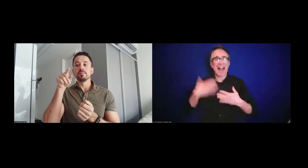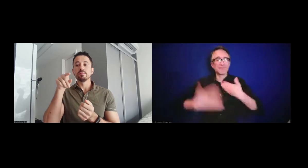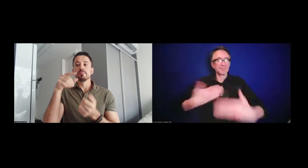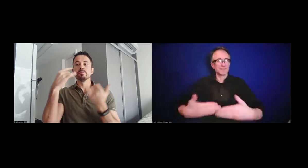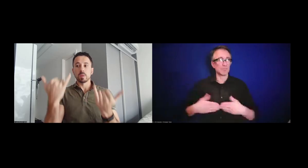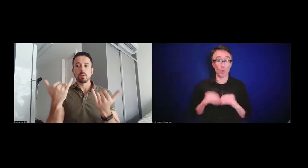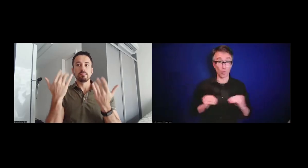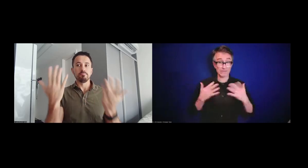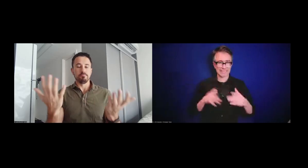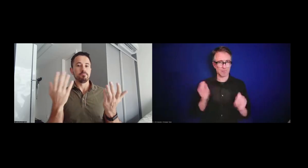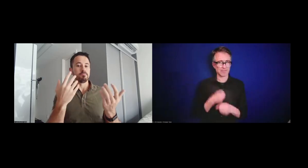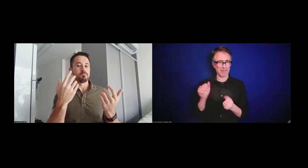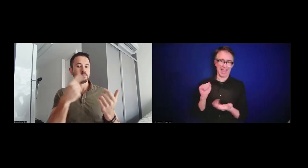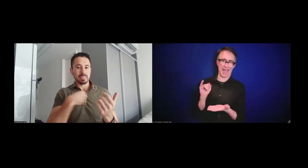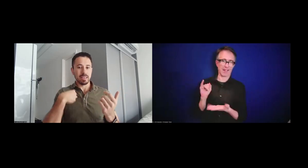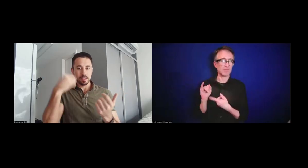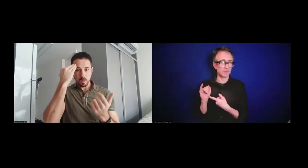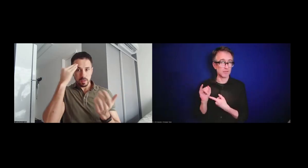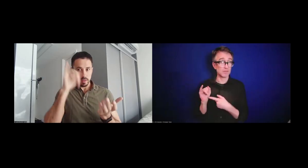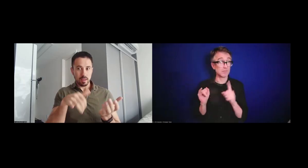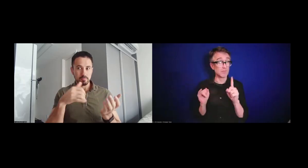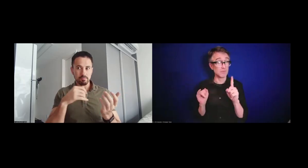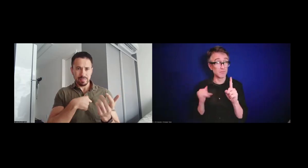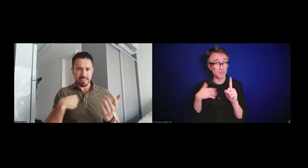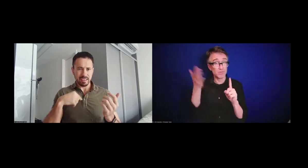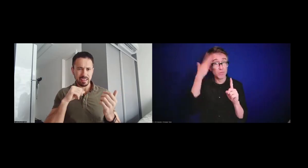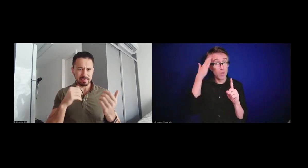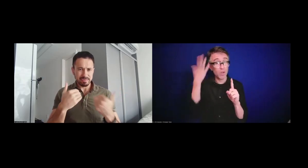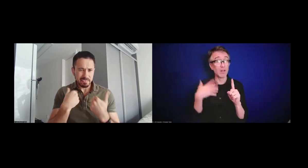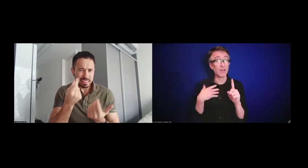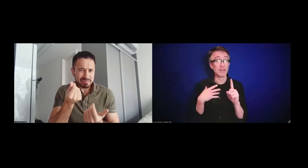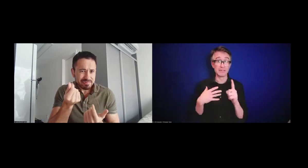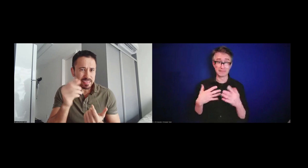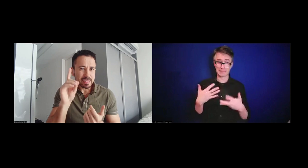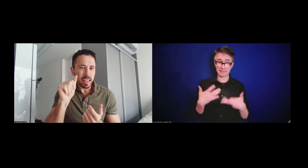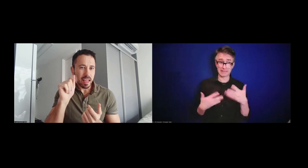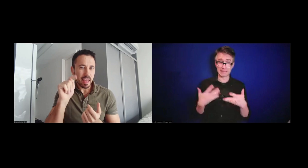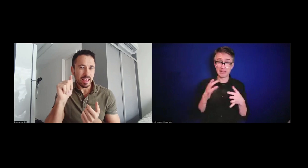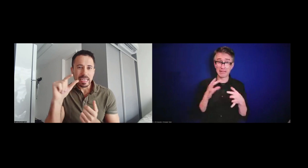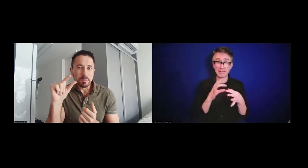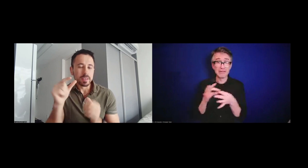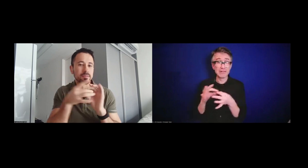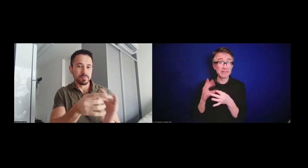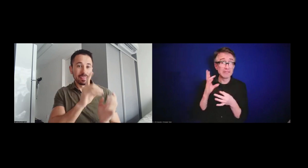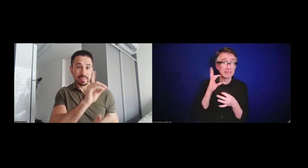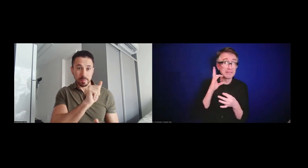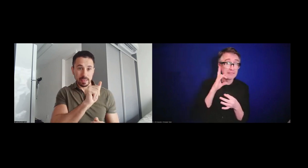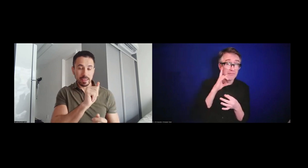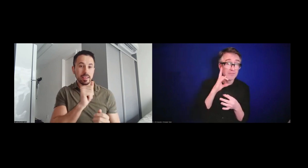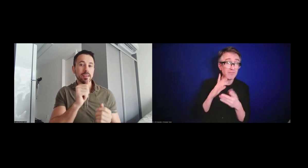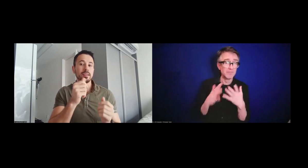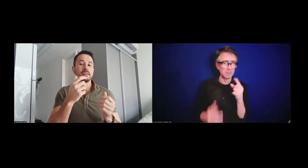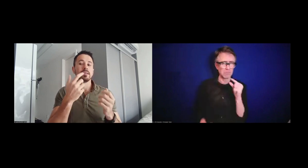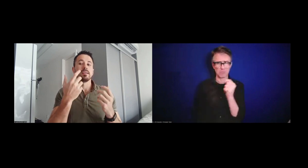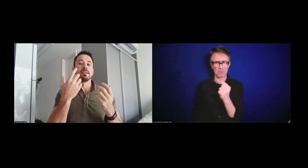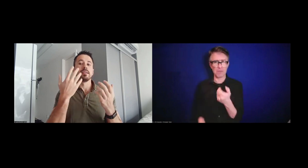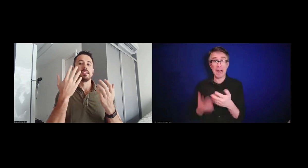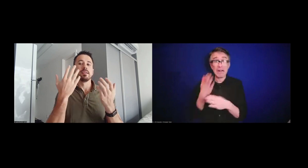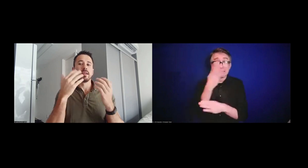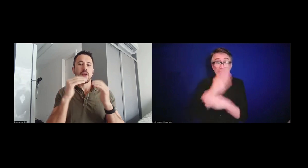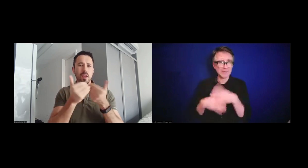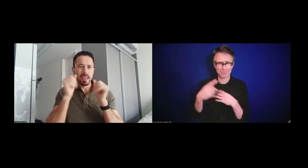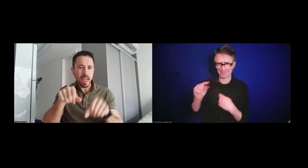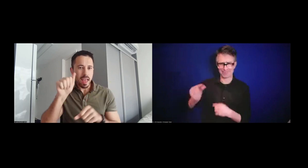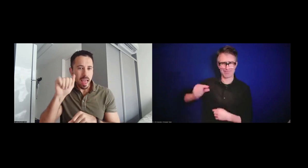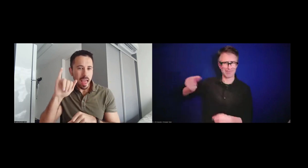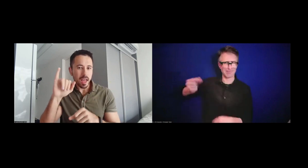in order to function and in order to operate. Well, we are very aware that there is not that much